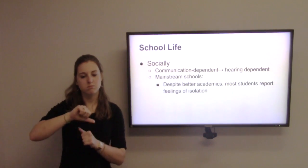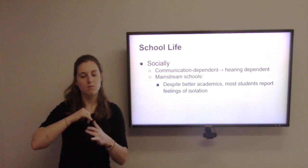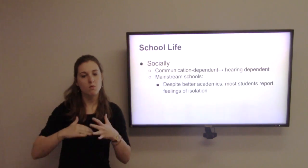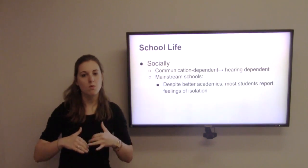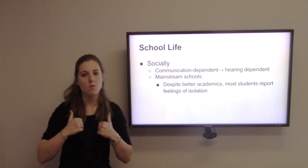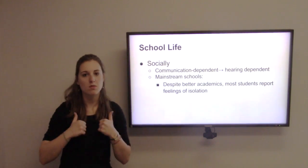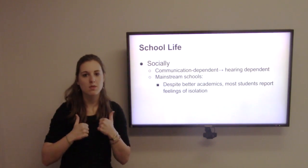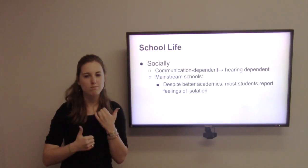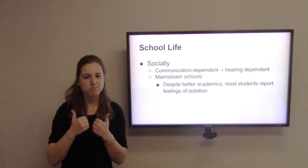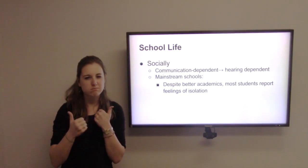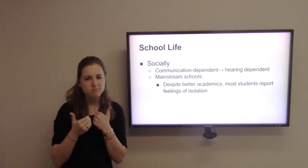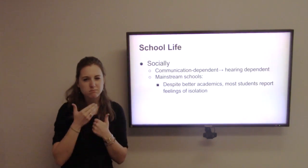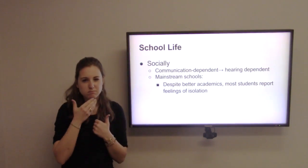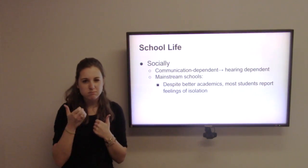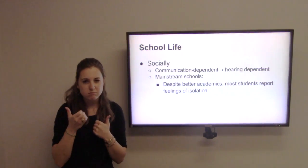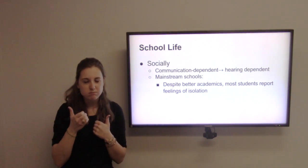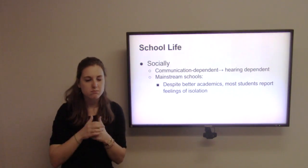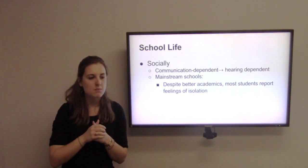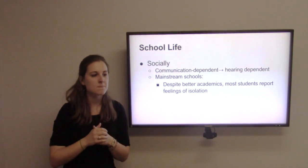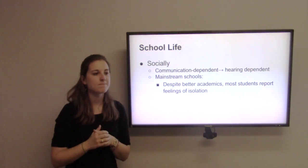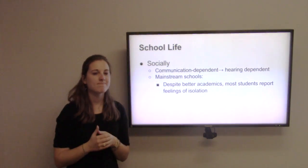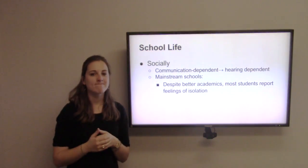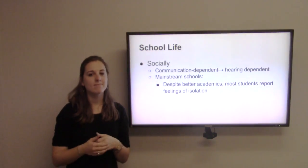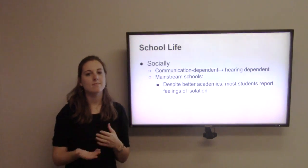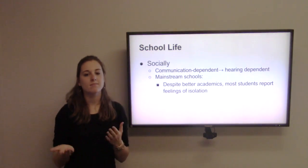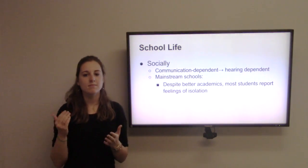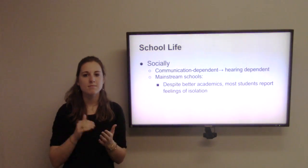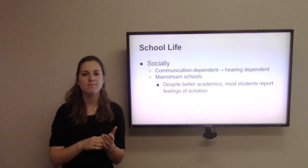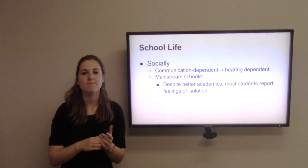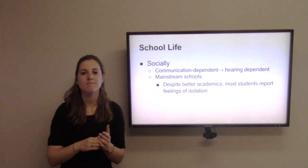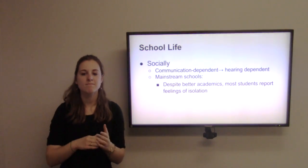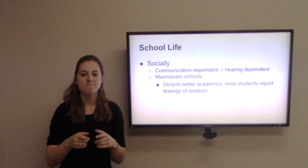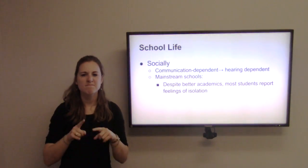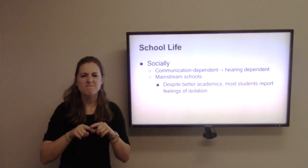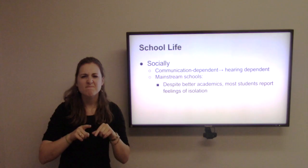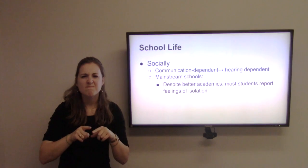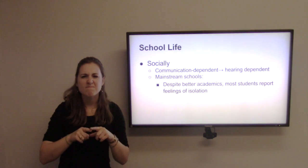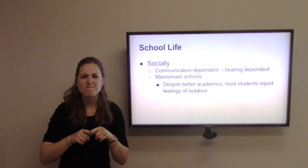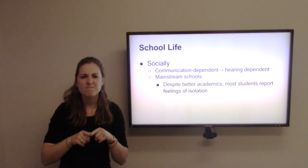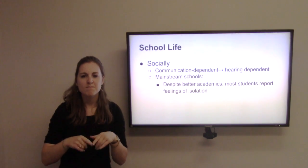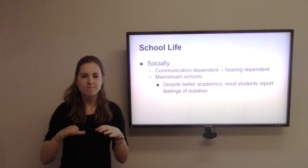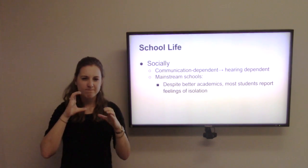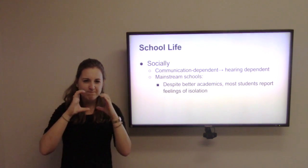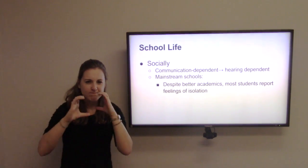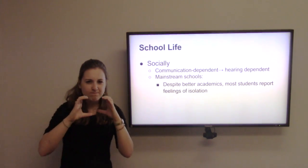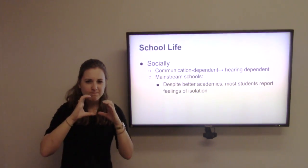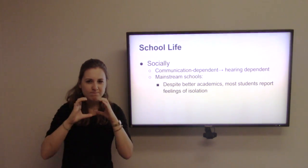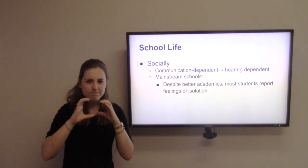Which type of school is better for social life? Again, communication is key.